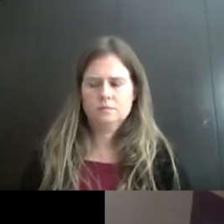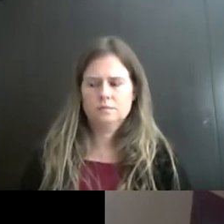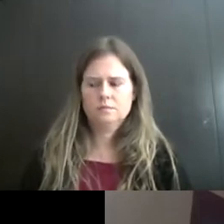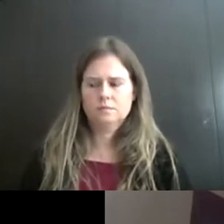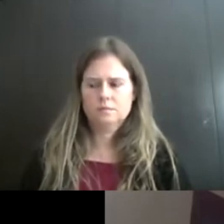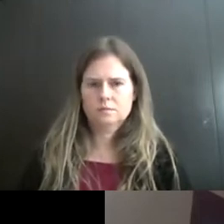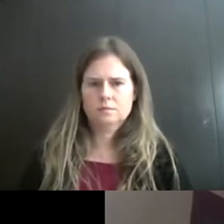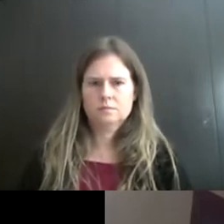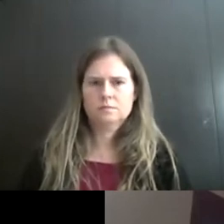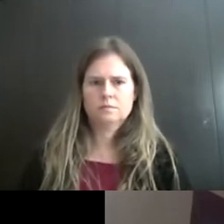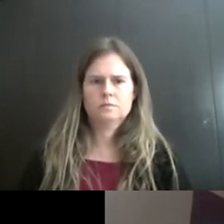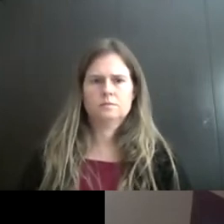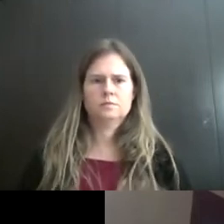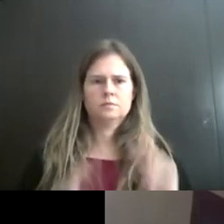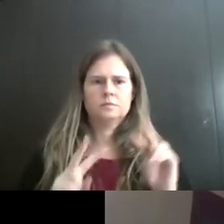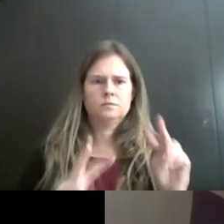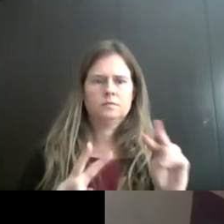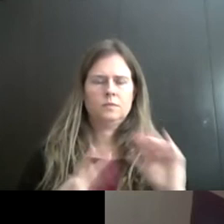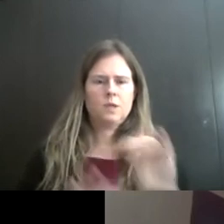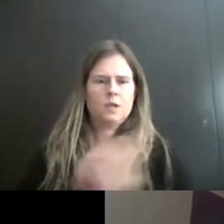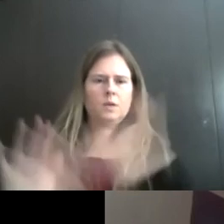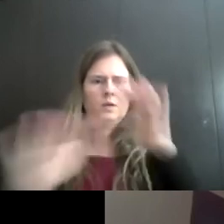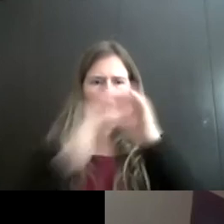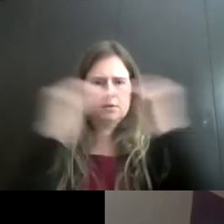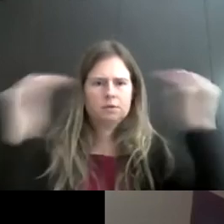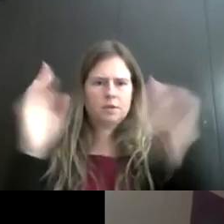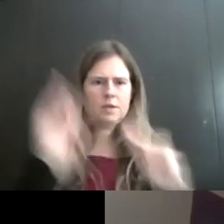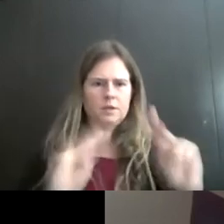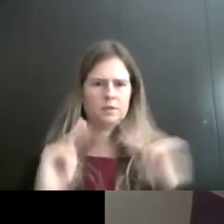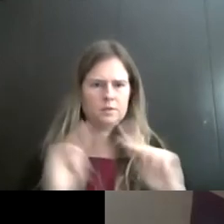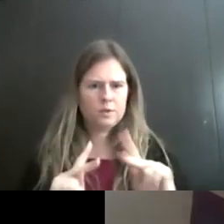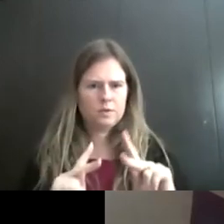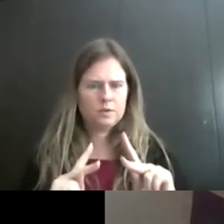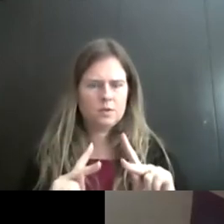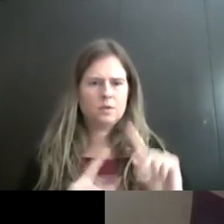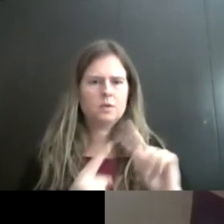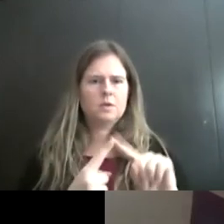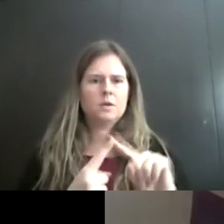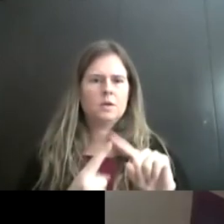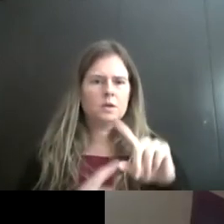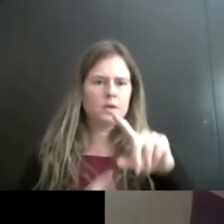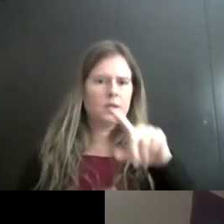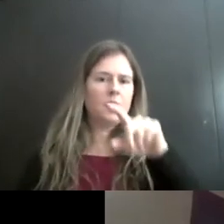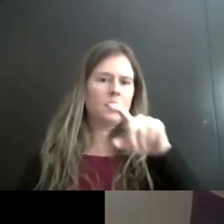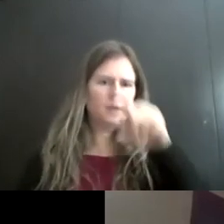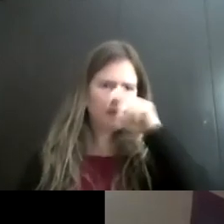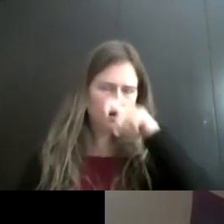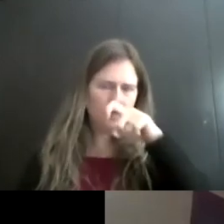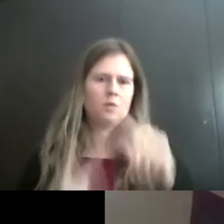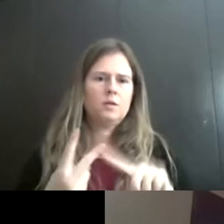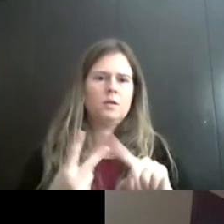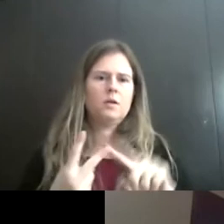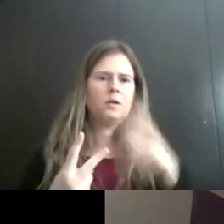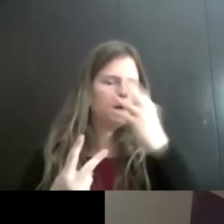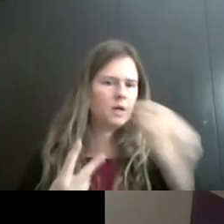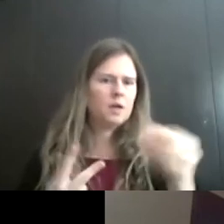when you look at our sky people, I tell a creation story, and the sky people are sky eagle, the golden eagle, sky coyote, sky